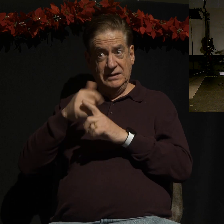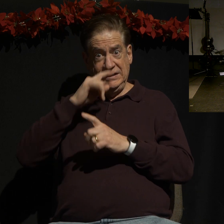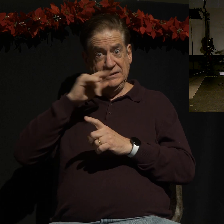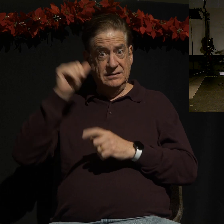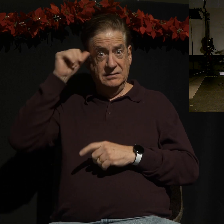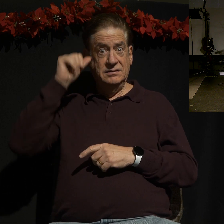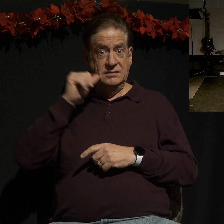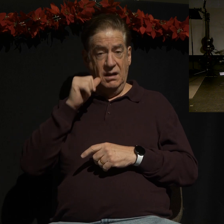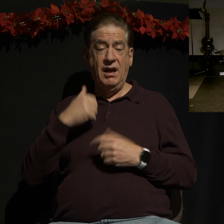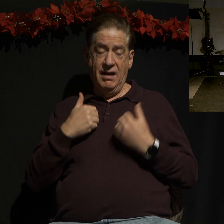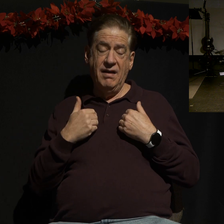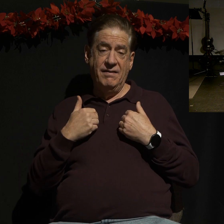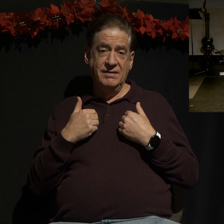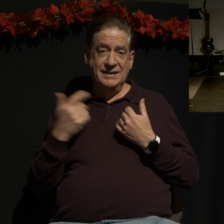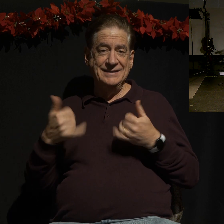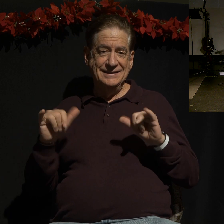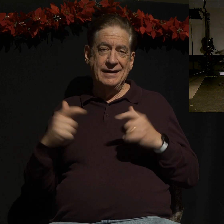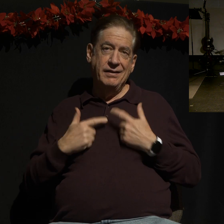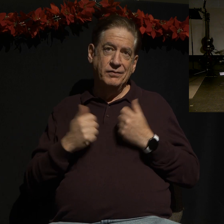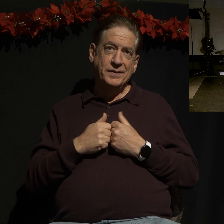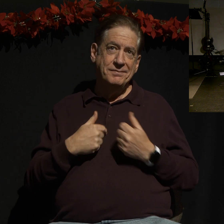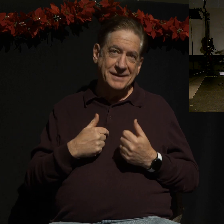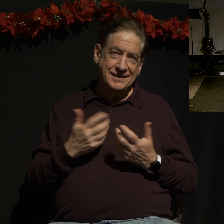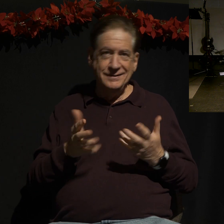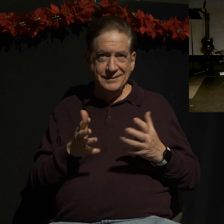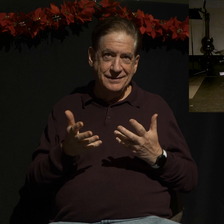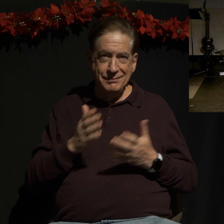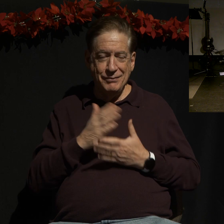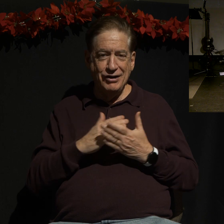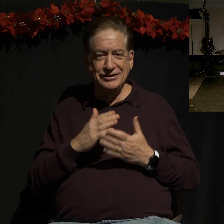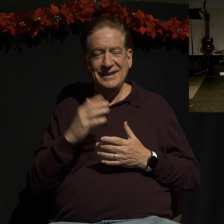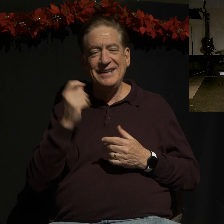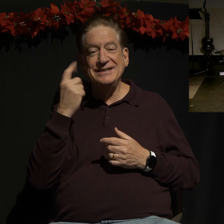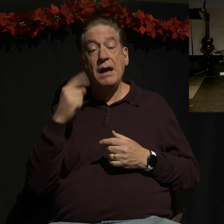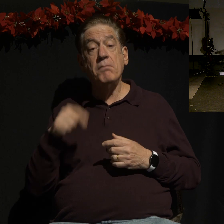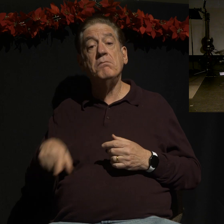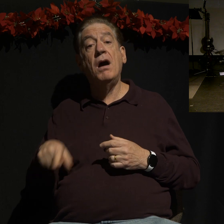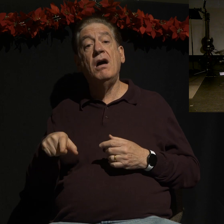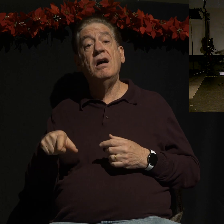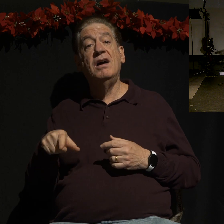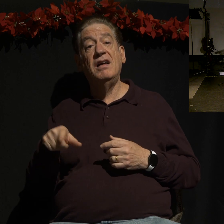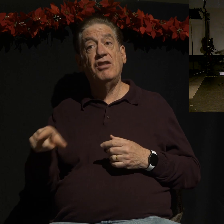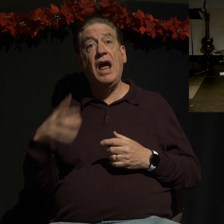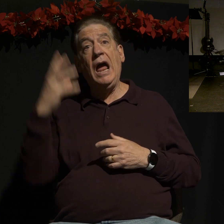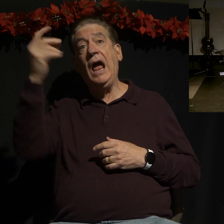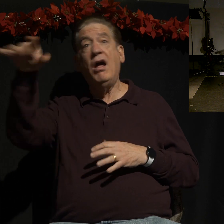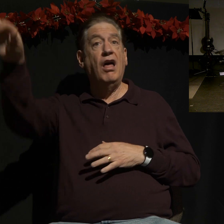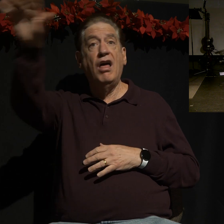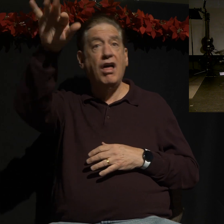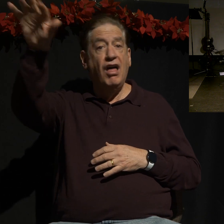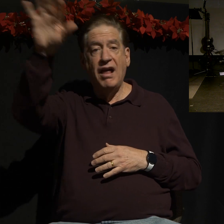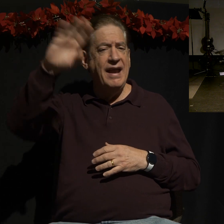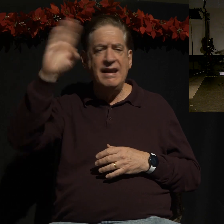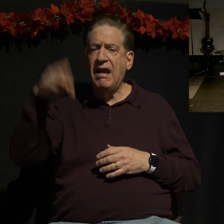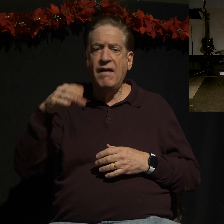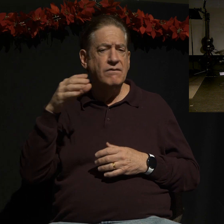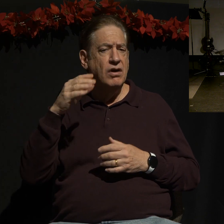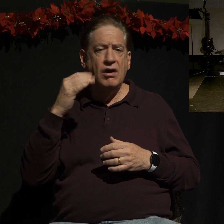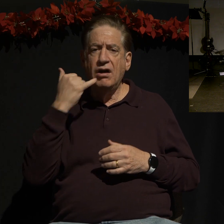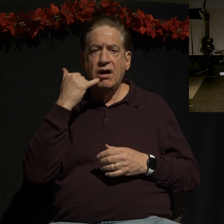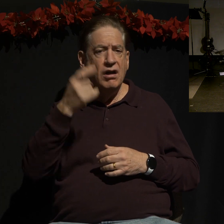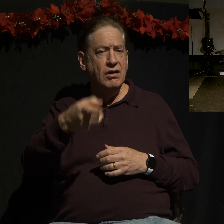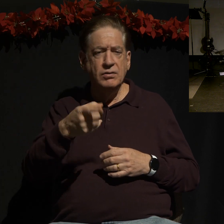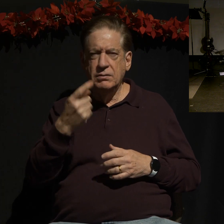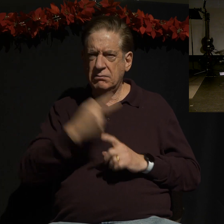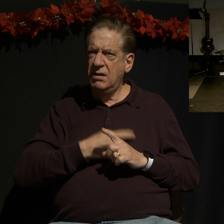I have that, but they still live with me, so I can only partially register with this. But if they're out there doing their thing and they never call you and it's months and months